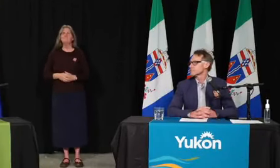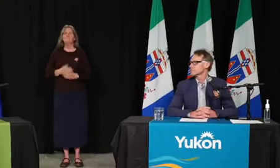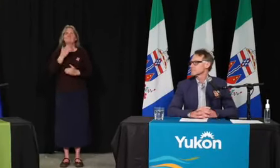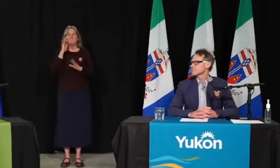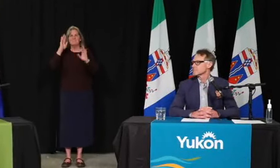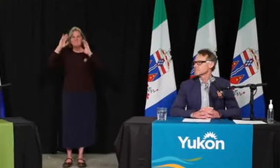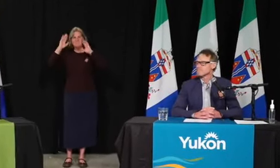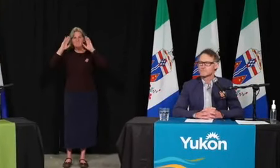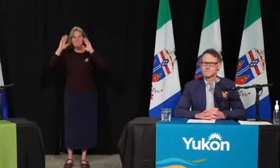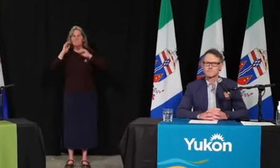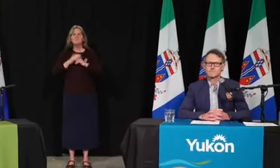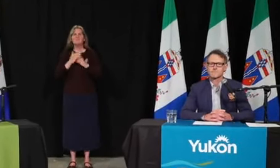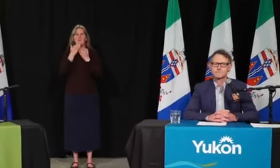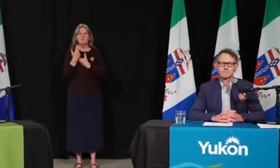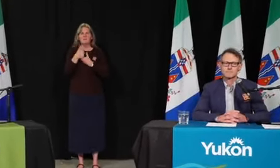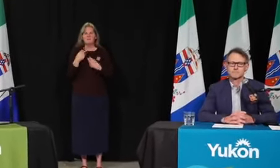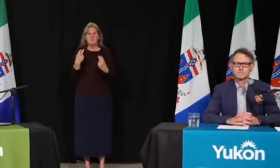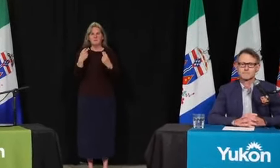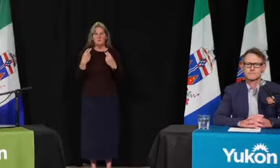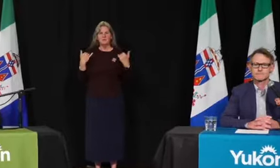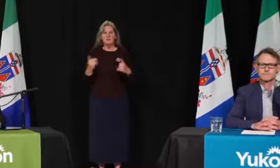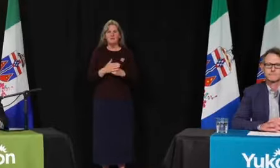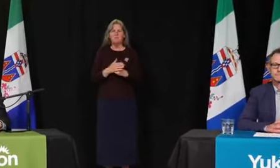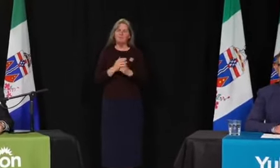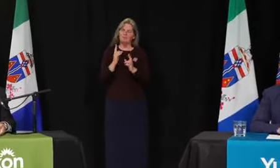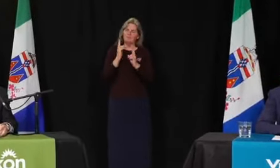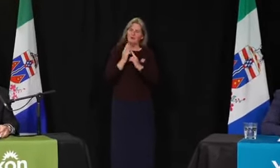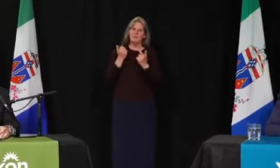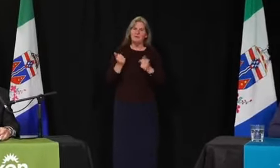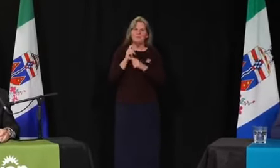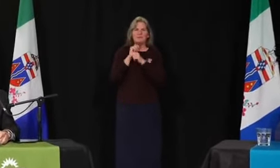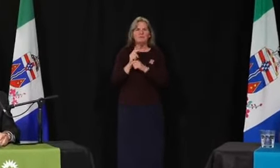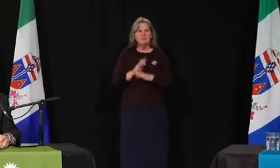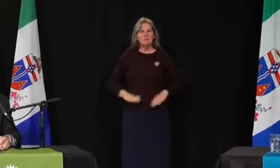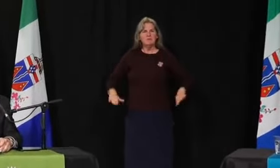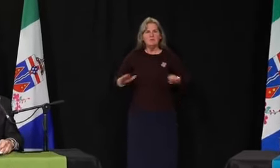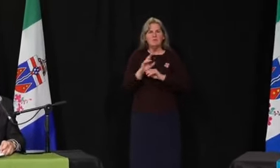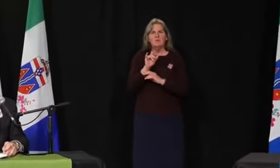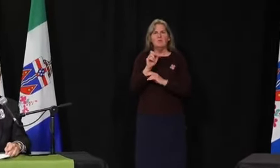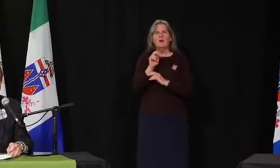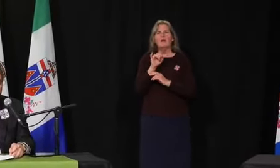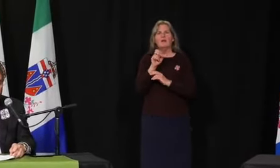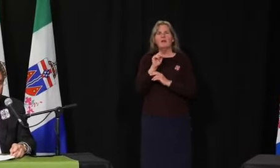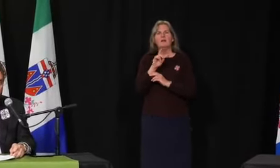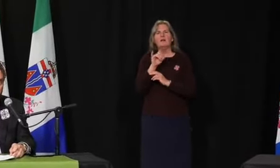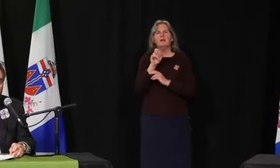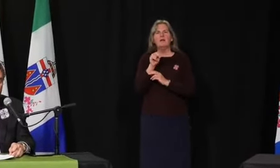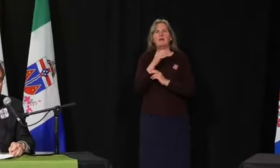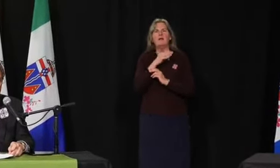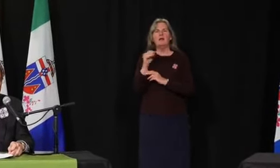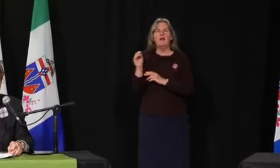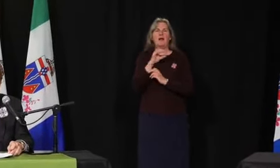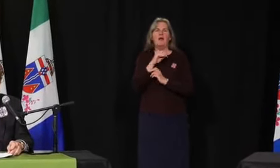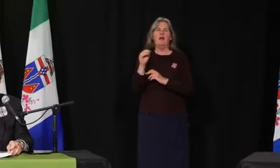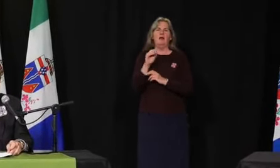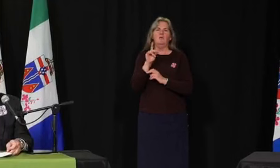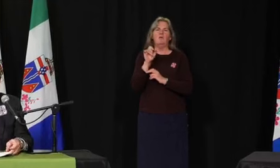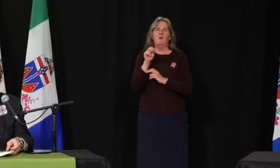Hello again, everyone. Thanks for joining us. It's an honor to be here on the traditional territory of the Kwanlin-Dun First Nation and the Ta'an-Quachin